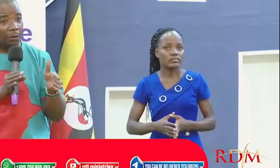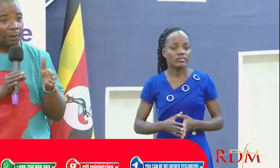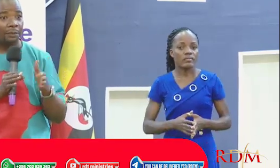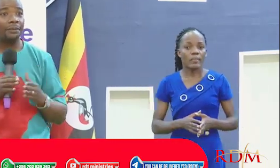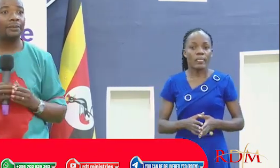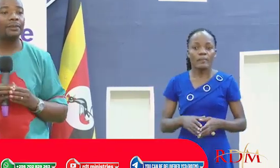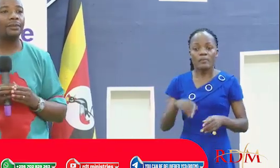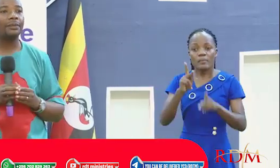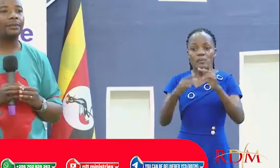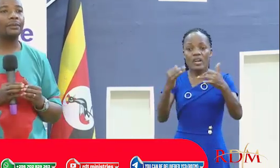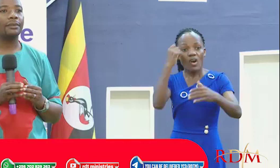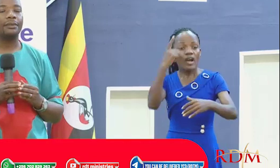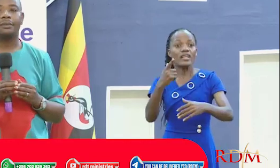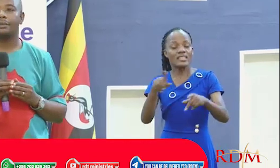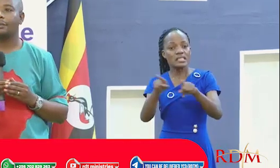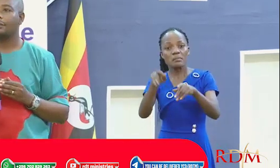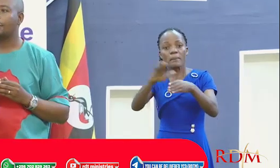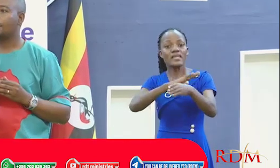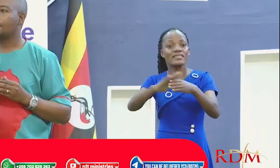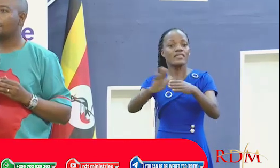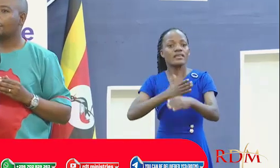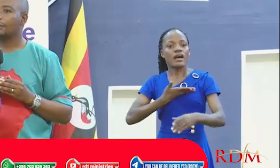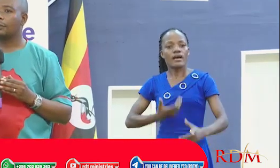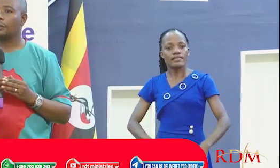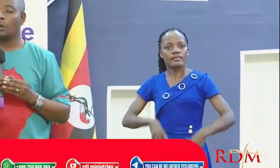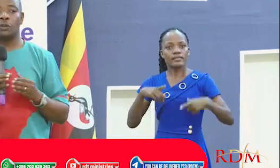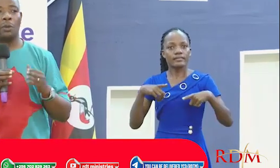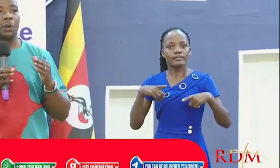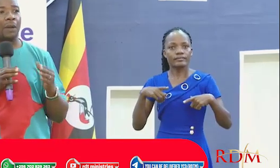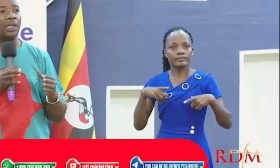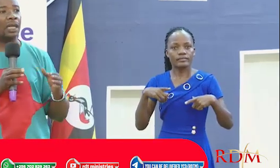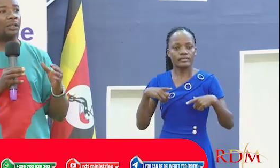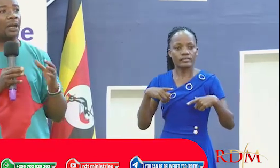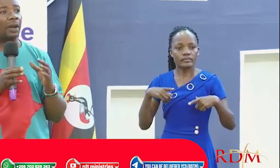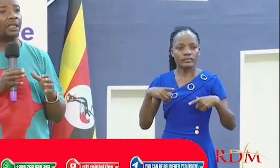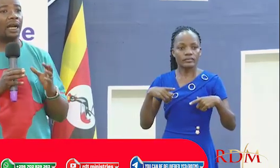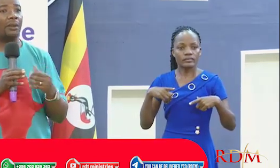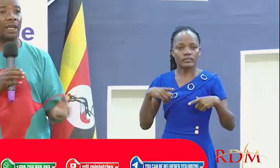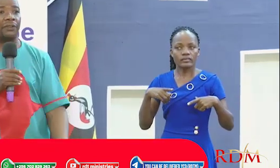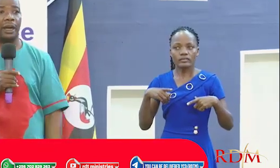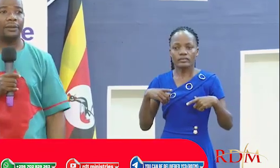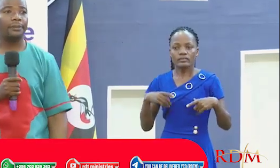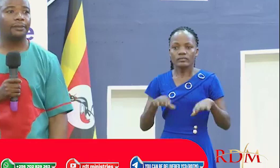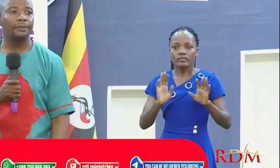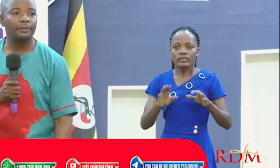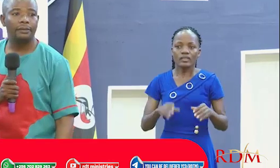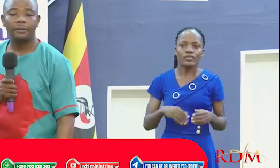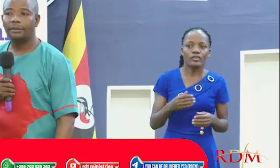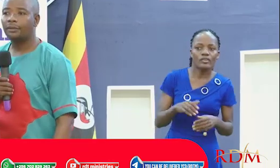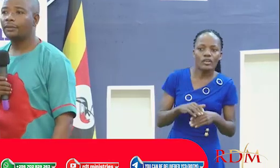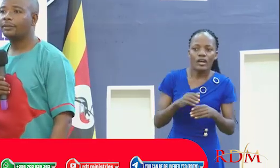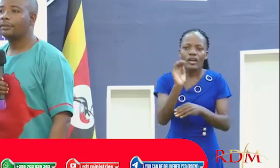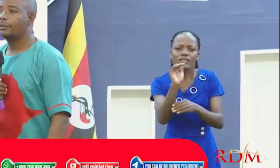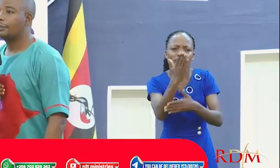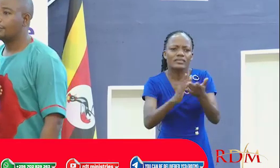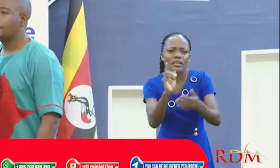business eriyo obulamu. People clearly know that even in businesses there is life. Omuntu omubuuza business yo yaba kinagamba yafa. You ask someone,